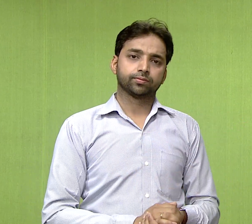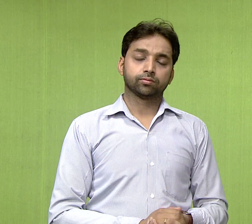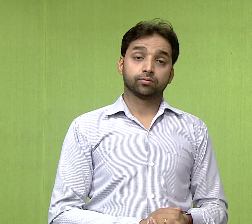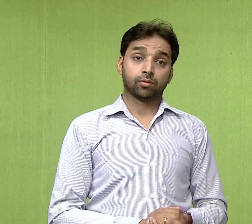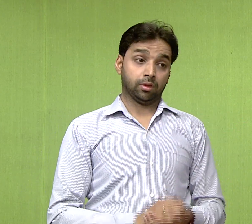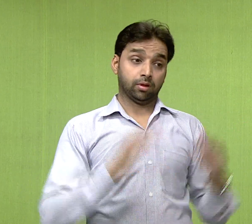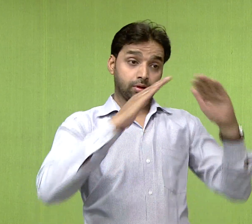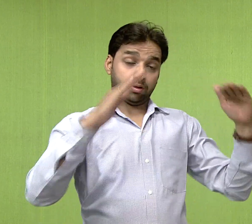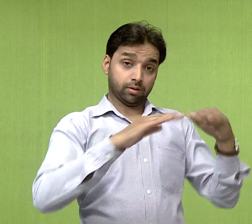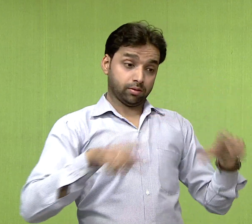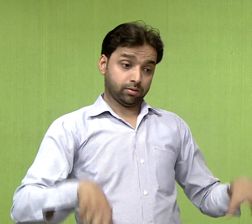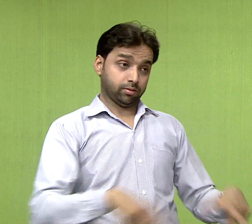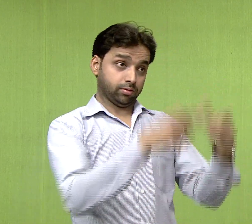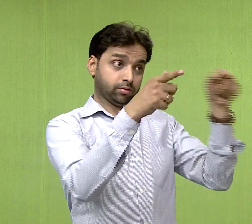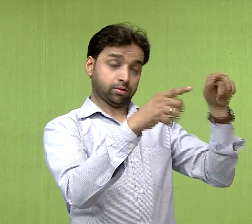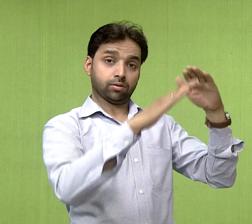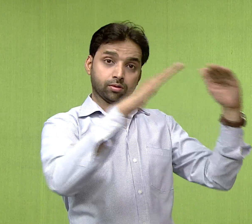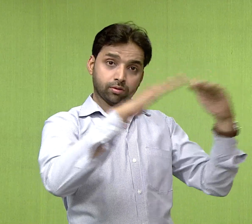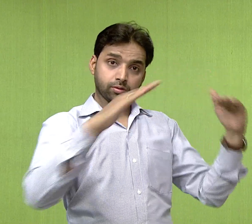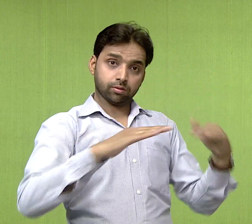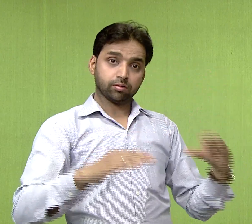The Christmas tree is the cultural object